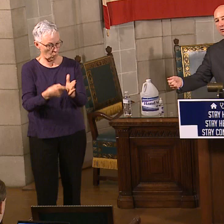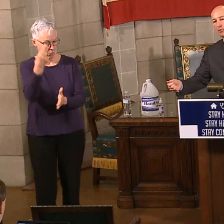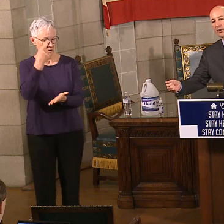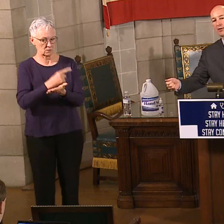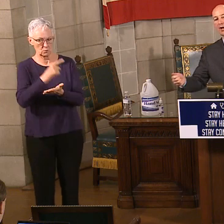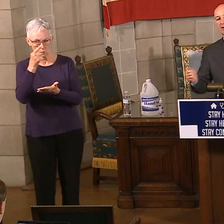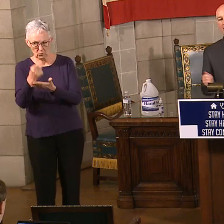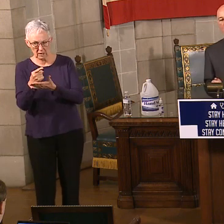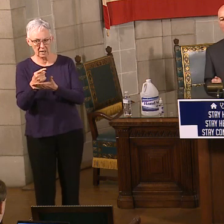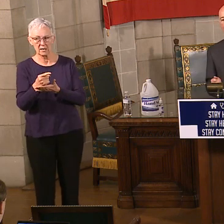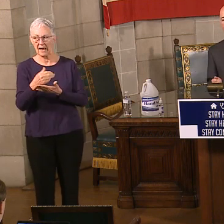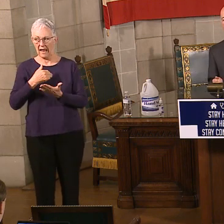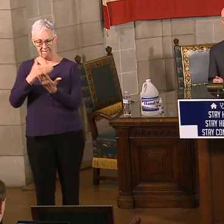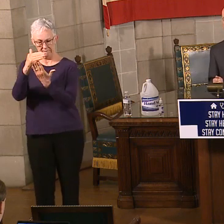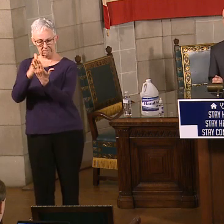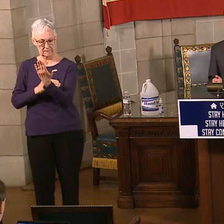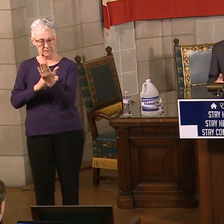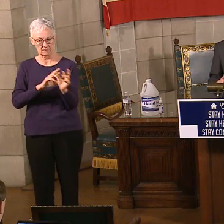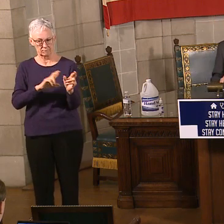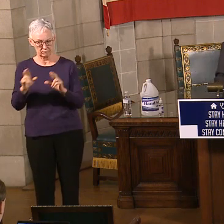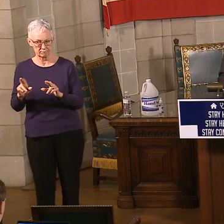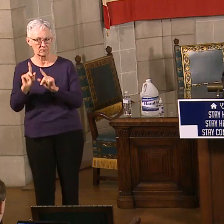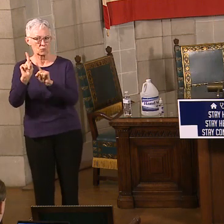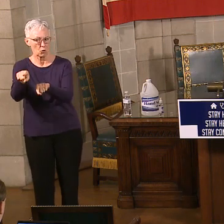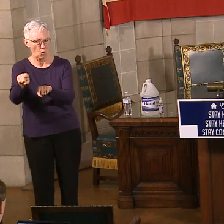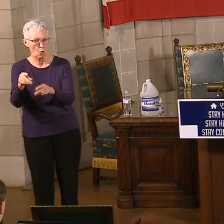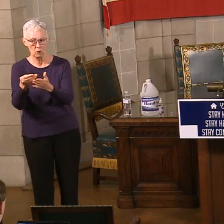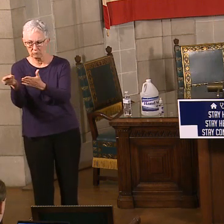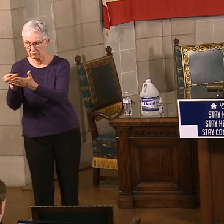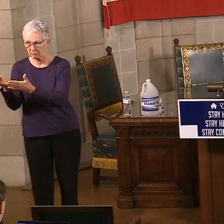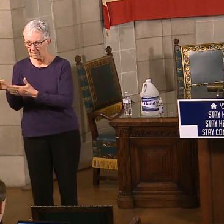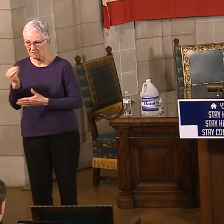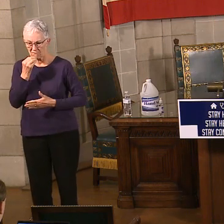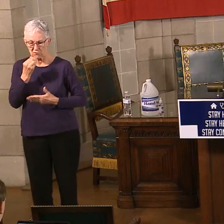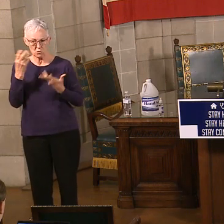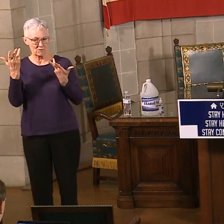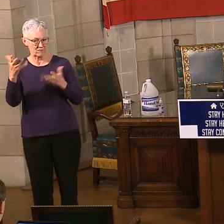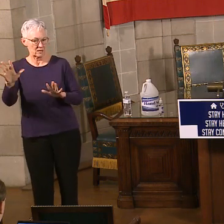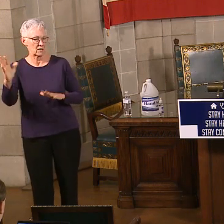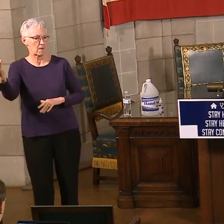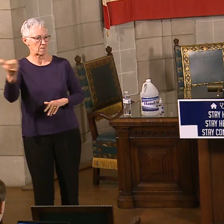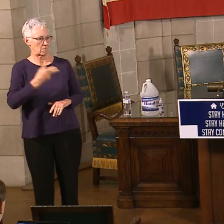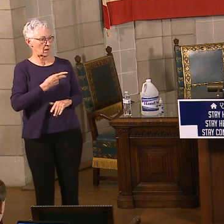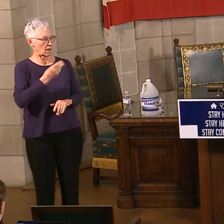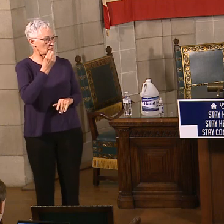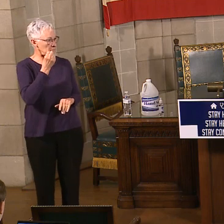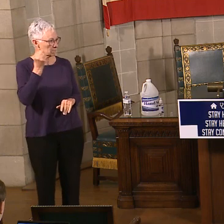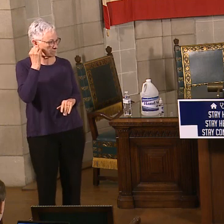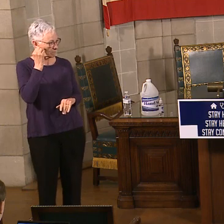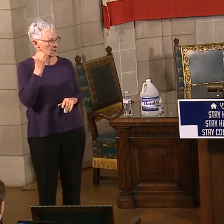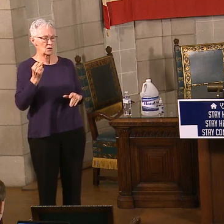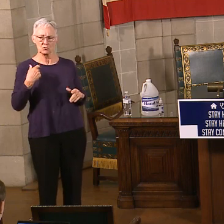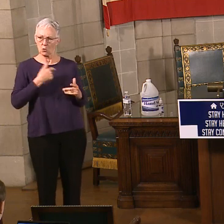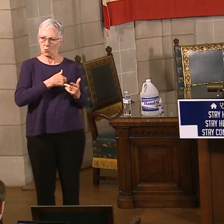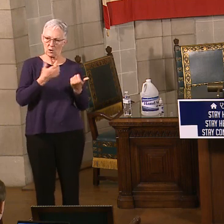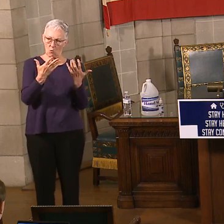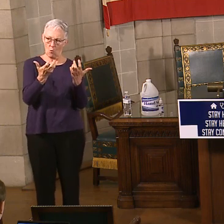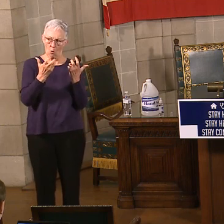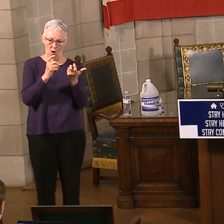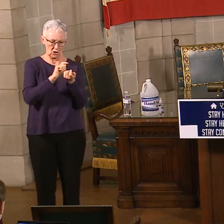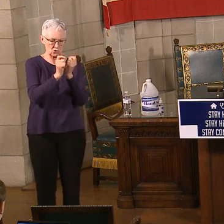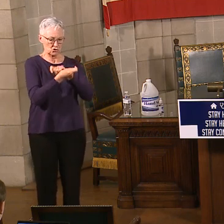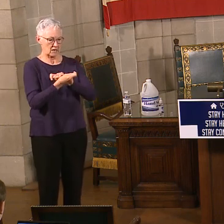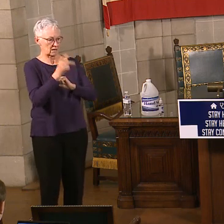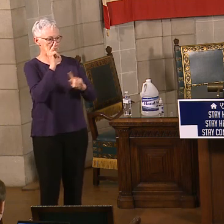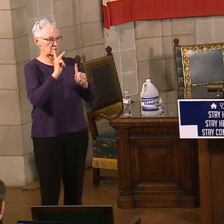efficient. Go there and come home. So we want people to think about how can they change what they're doing to be able to limit